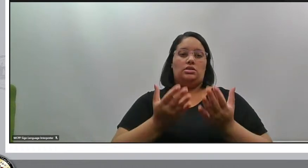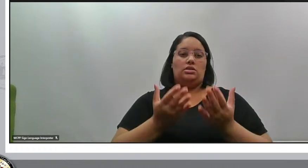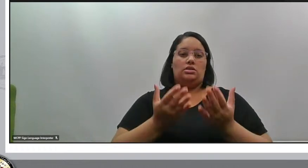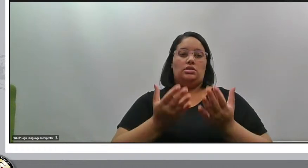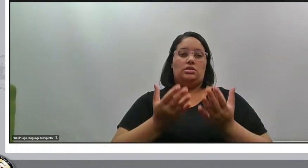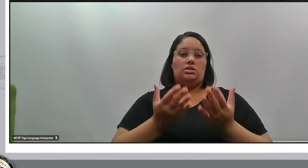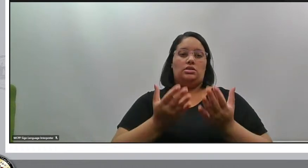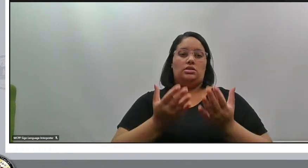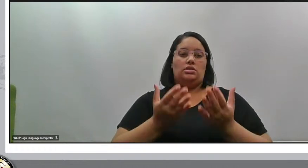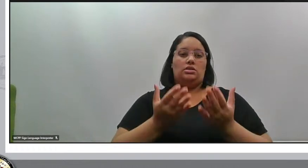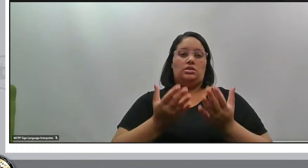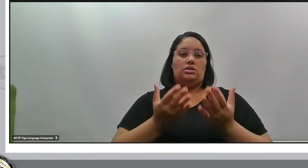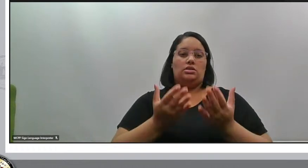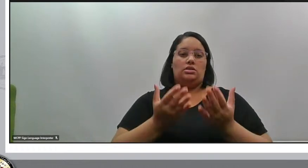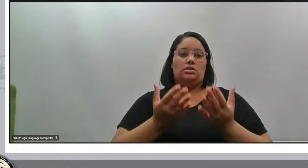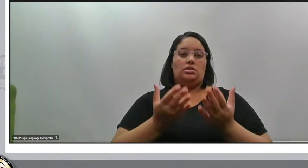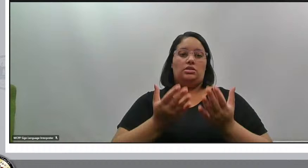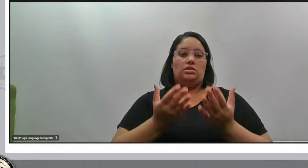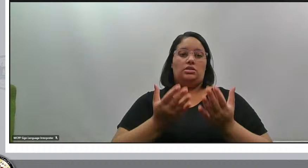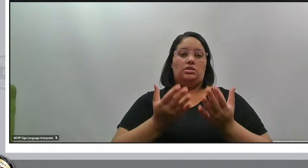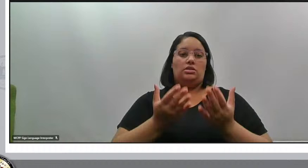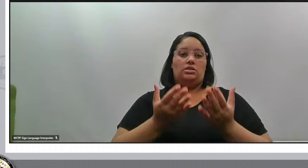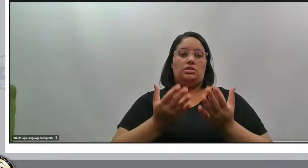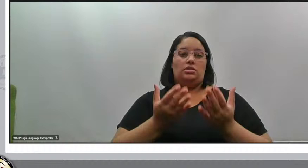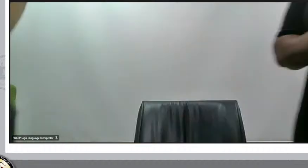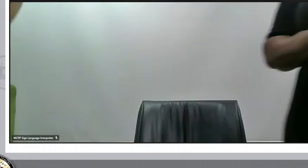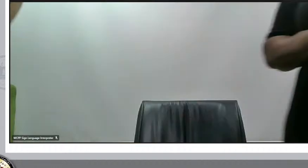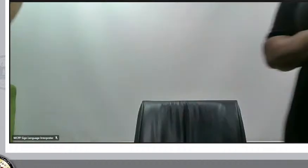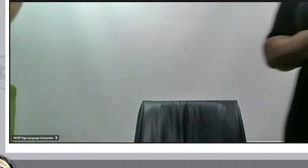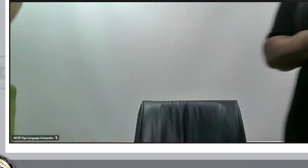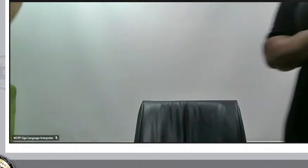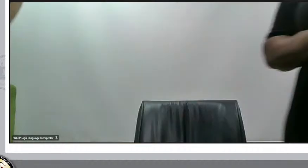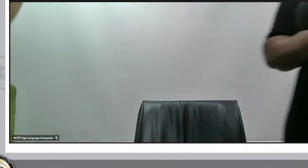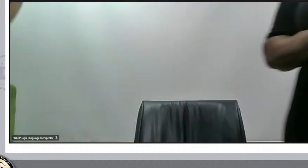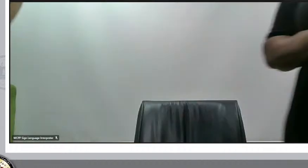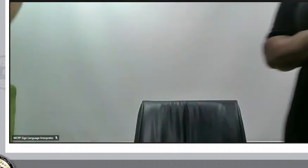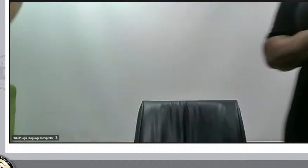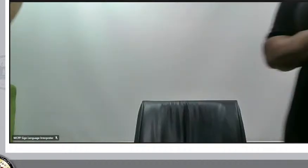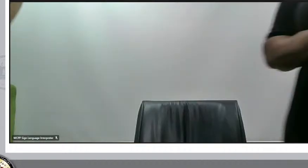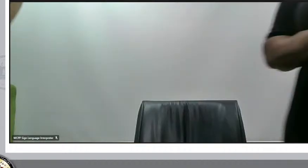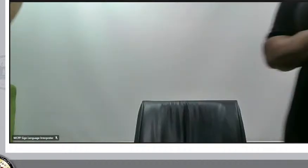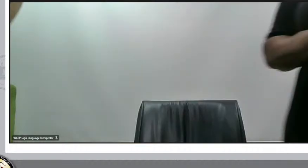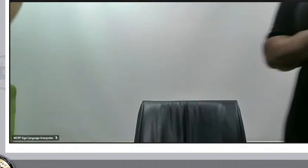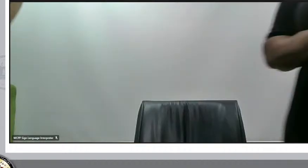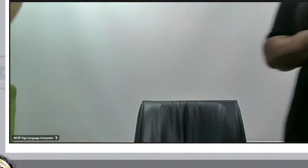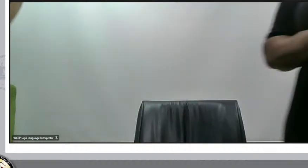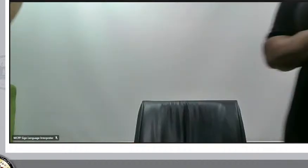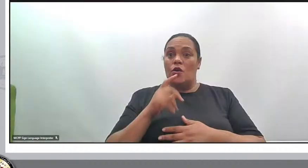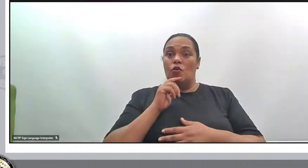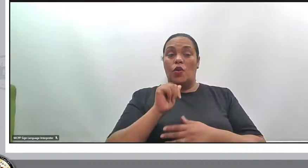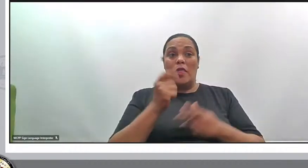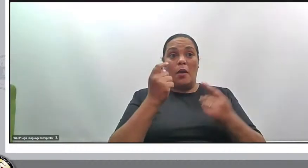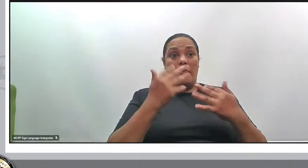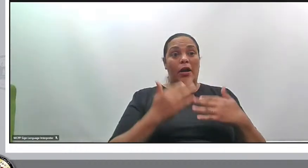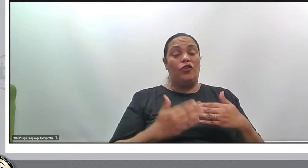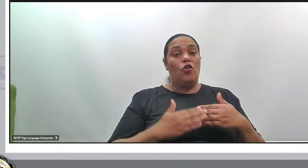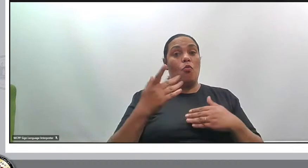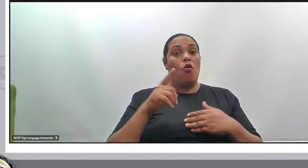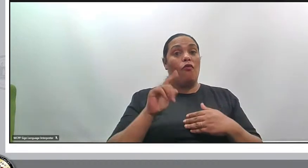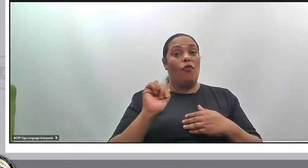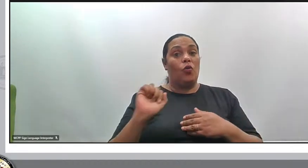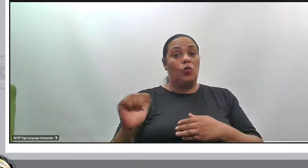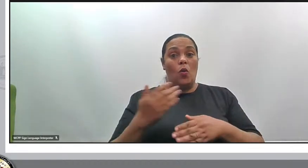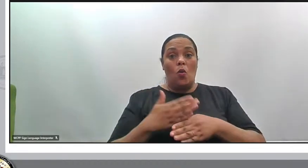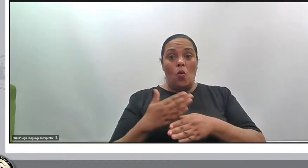do with the office of the speaker using this budget more for constituency work or